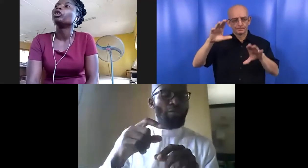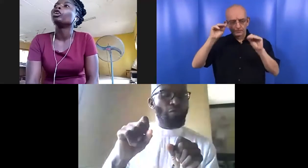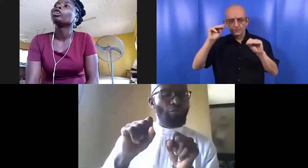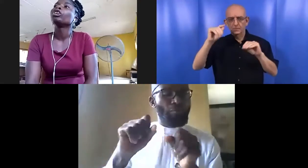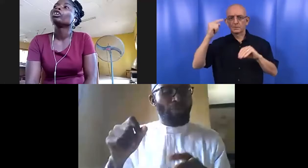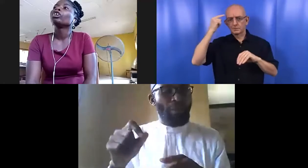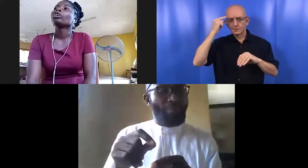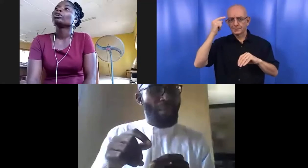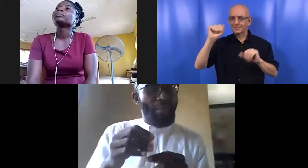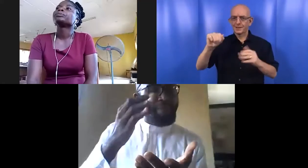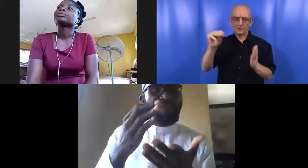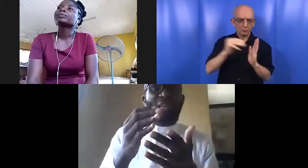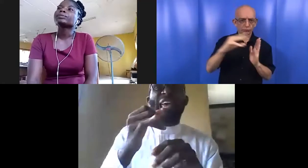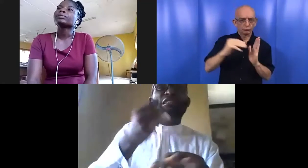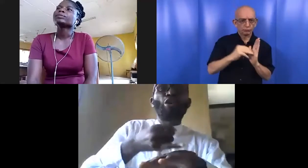need for